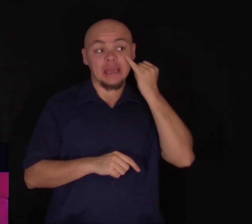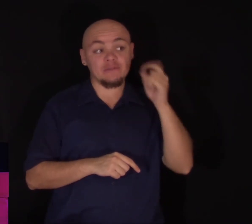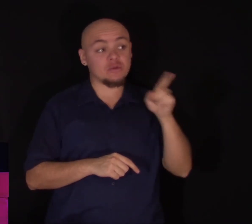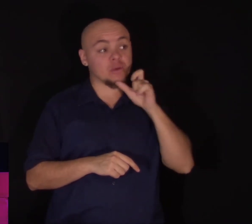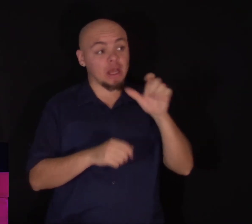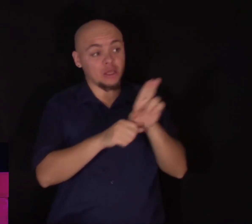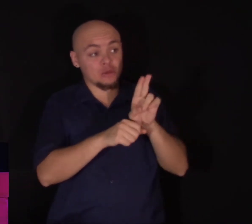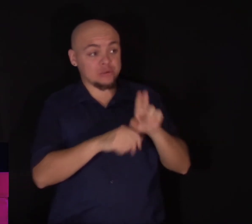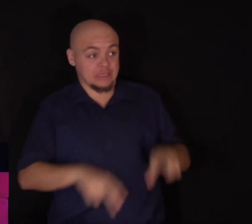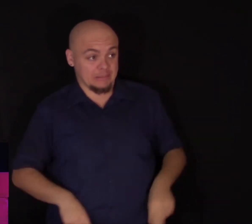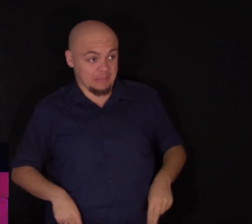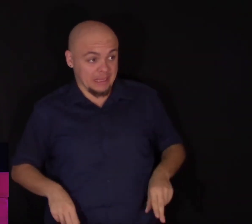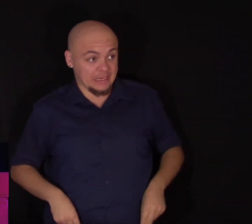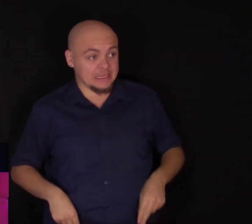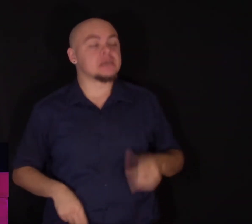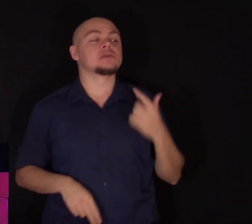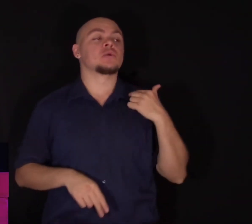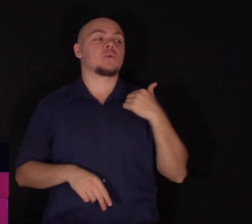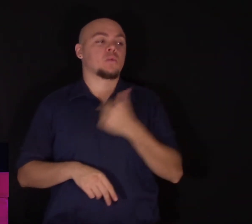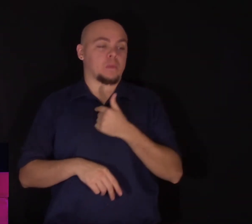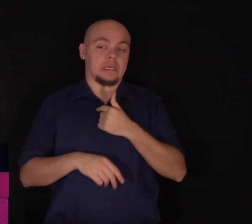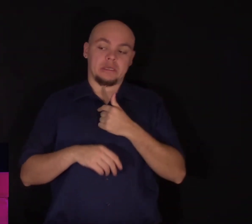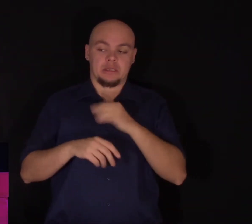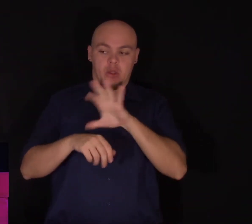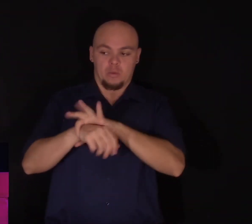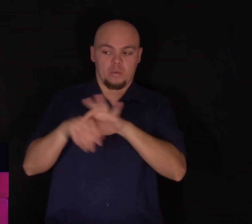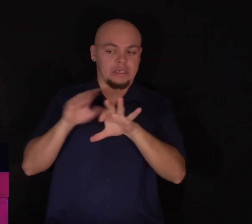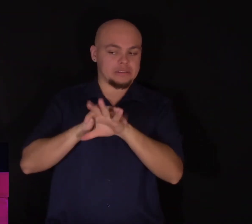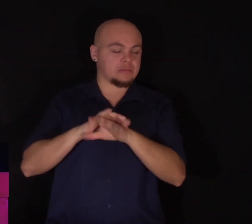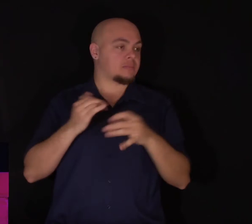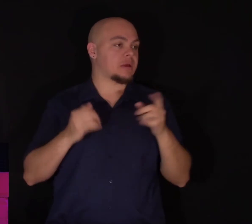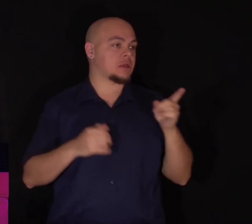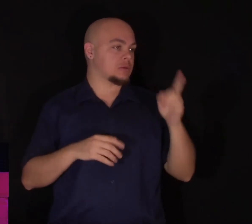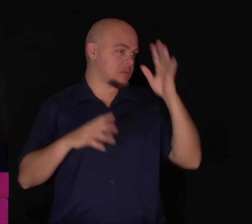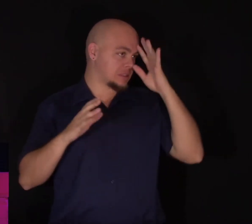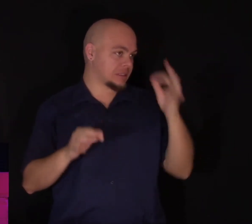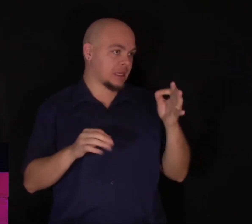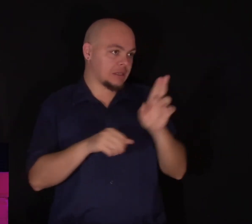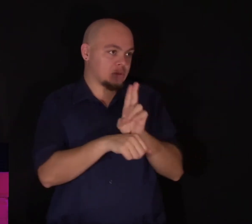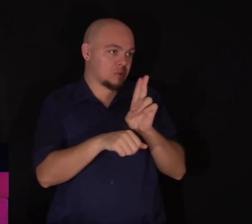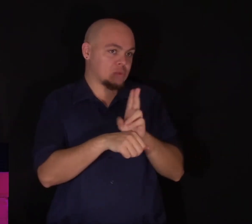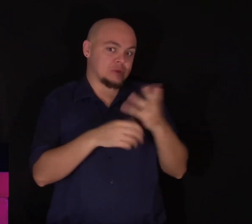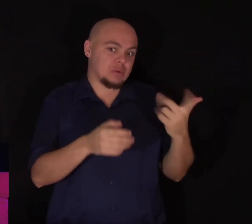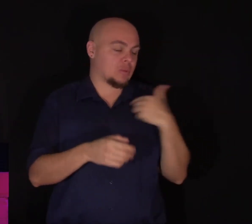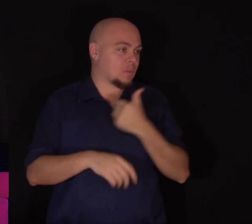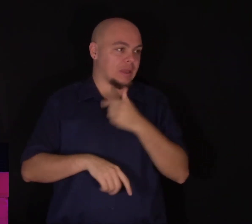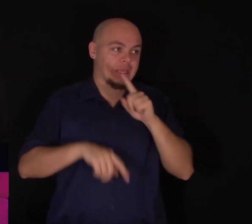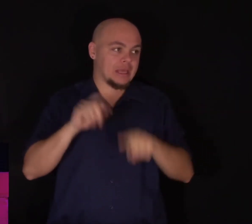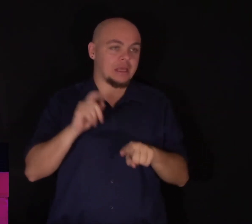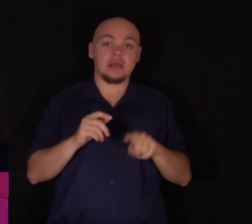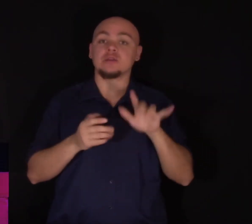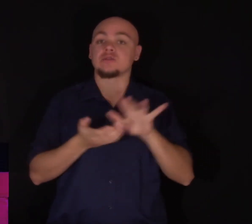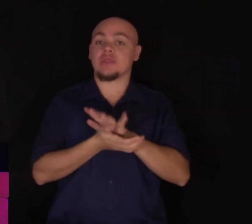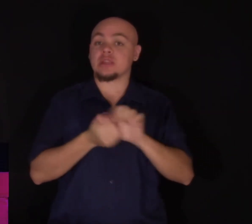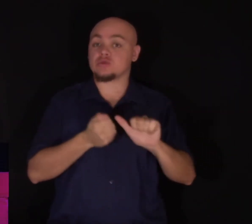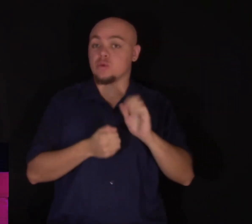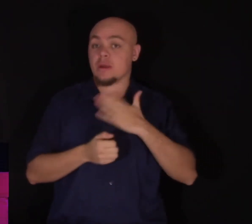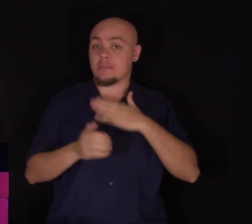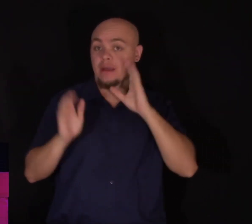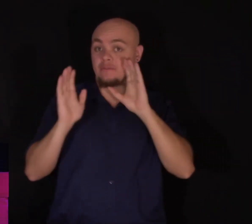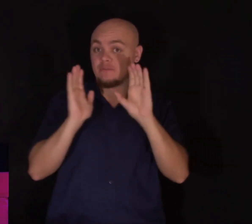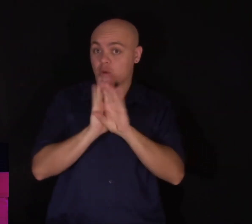about this, but you did, so you won't hear much from us." They told the guy to delete the photo, so my evidence was gone, and then they told us to enjoy the rest of our